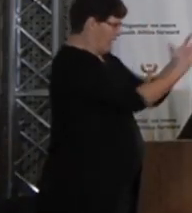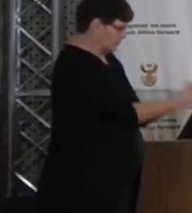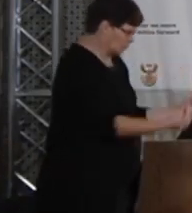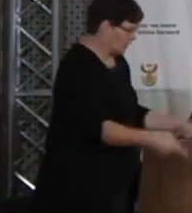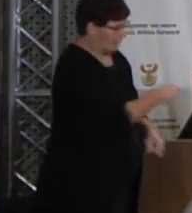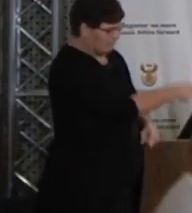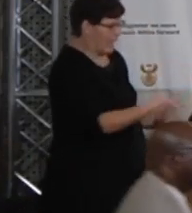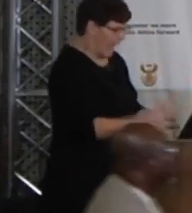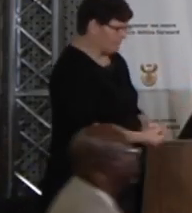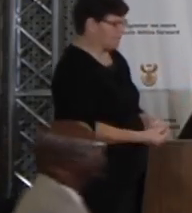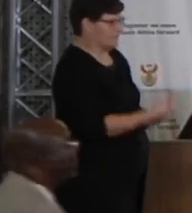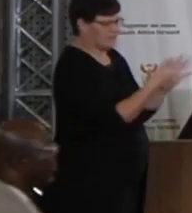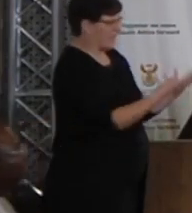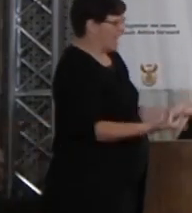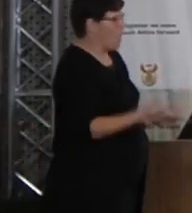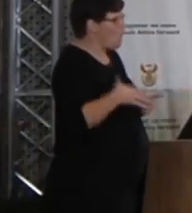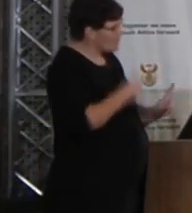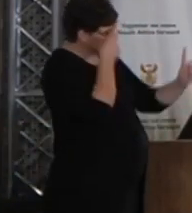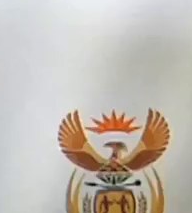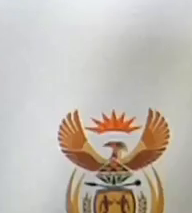No one to make point ukuthi